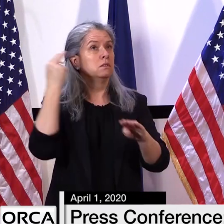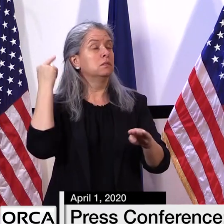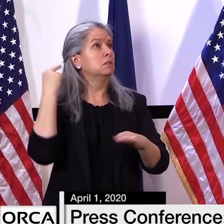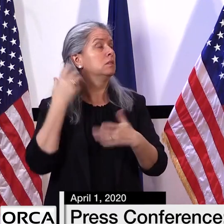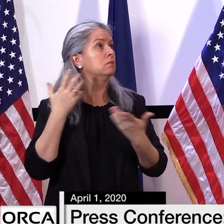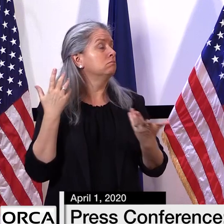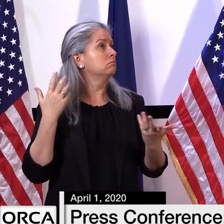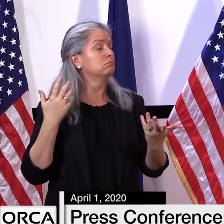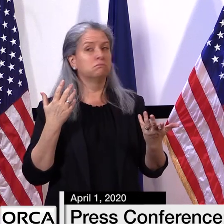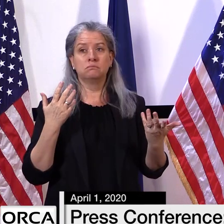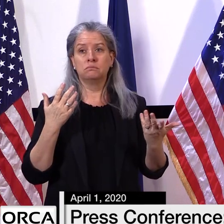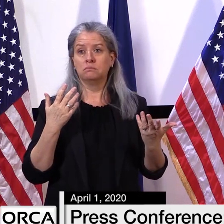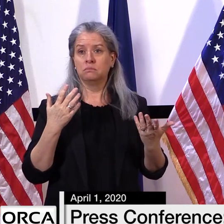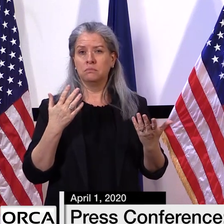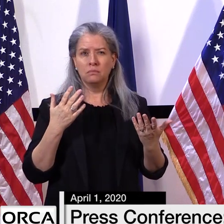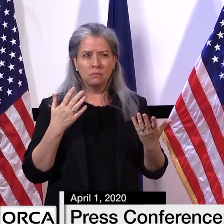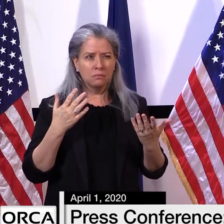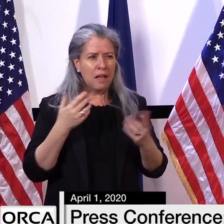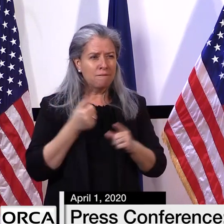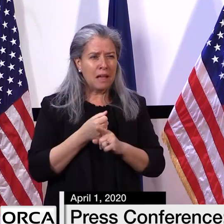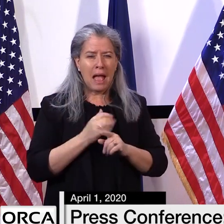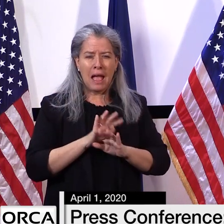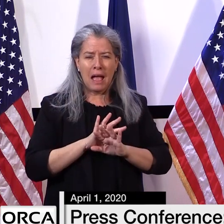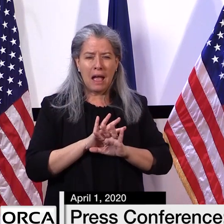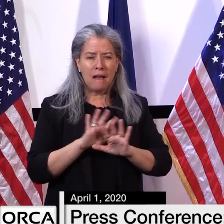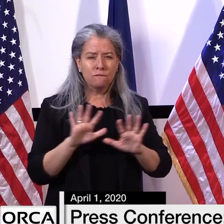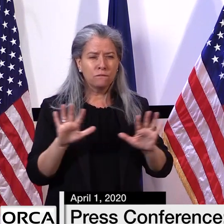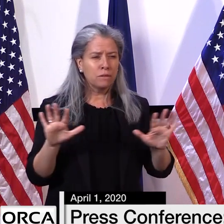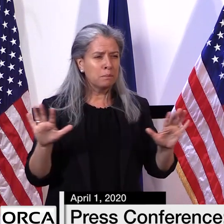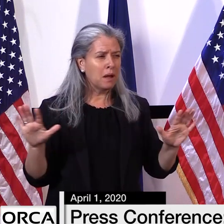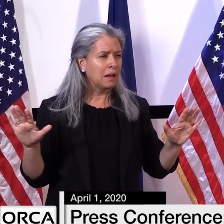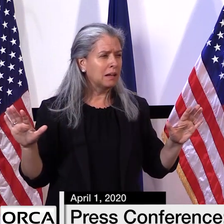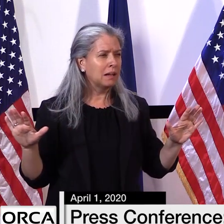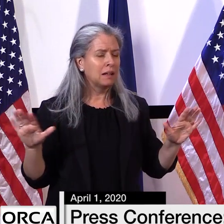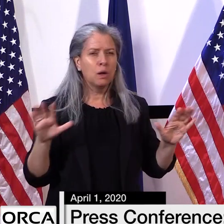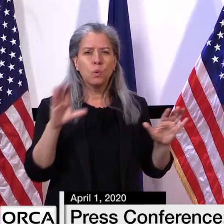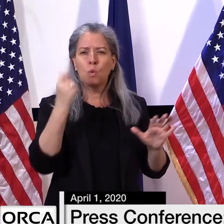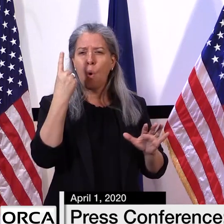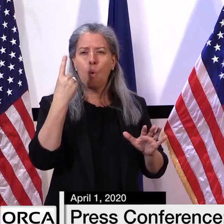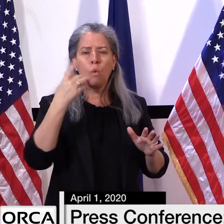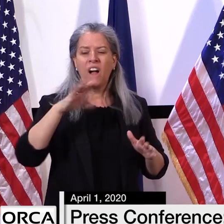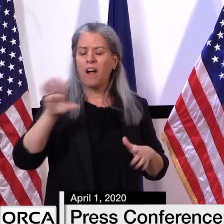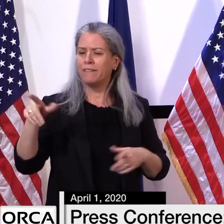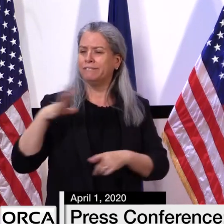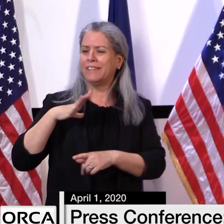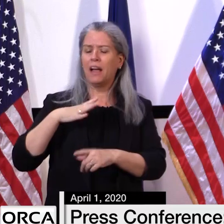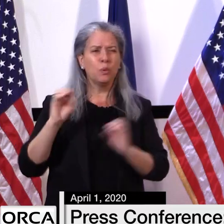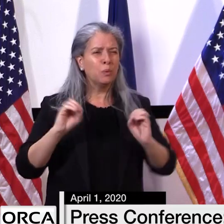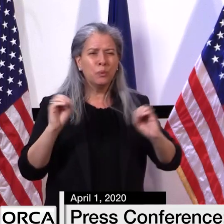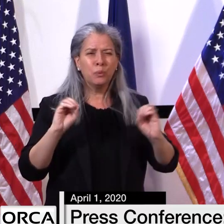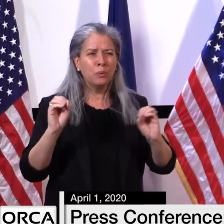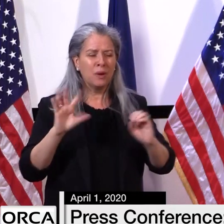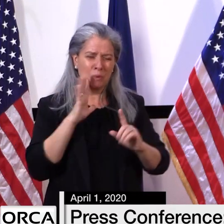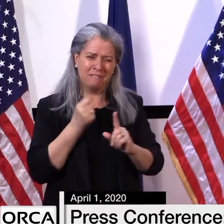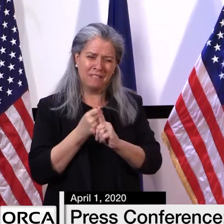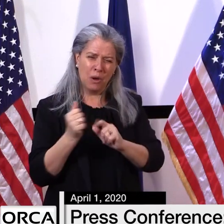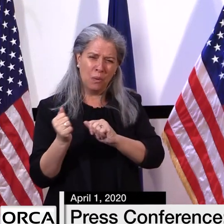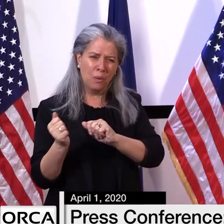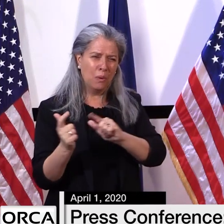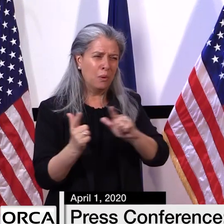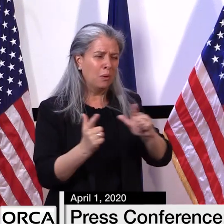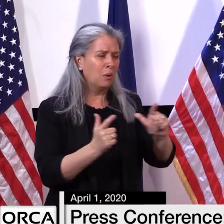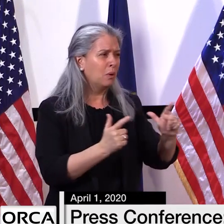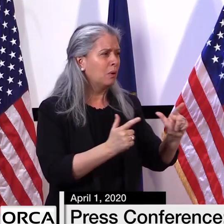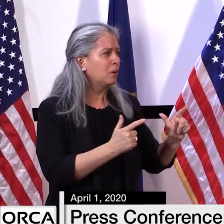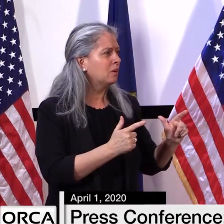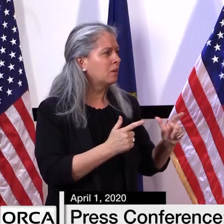event that has affected each of us with such real consequences. And I know that the uncertainty of this situation has